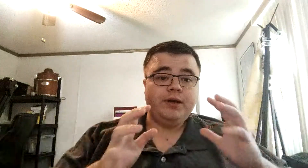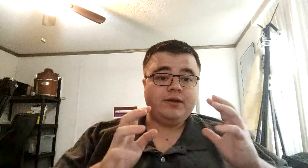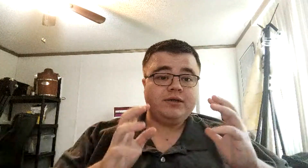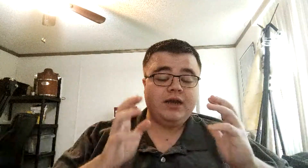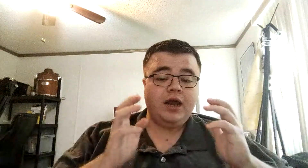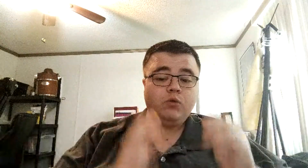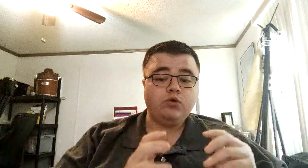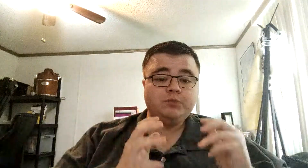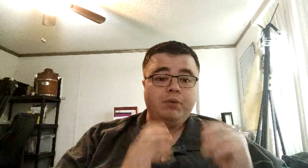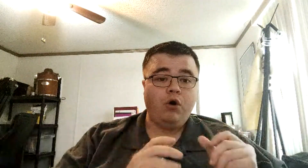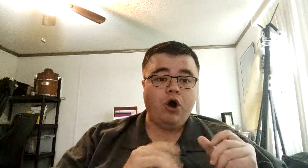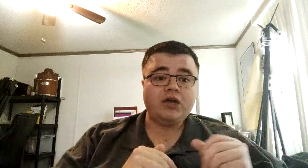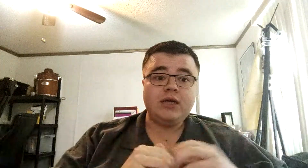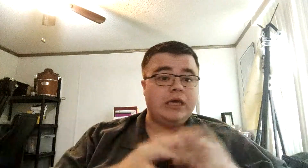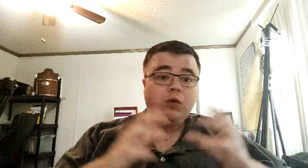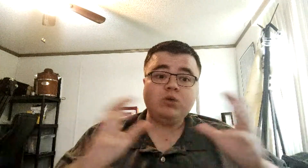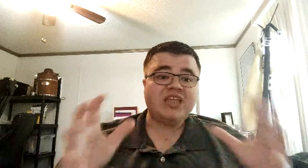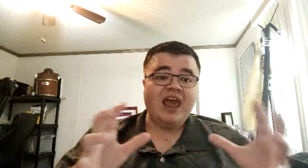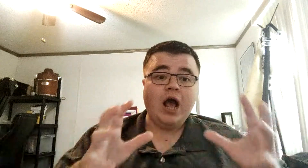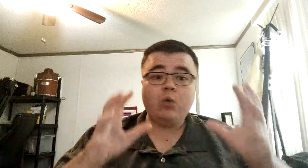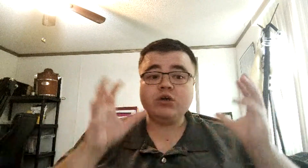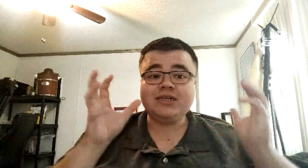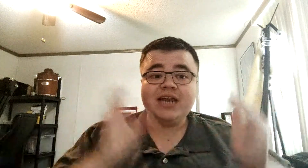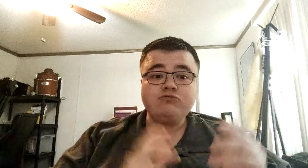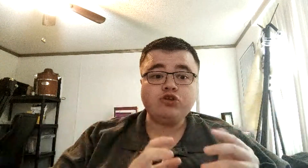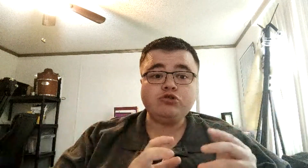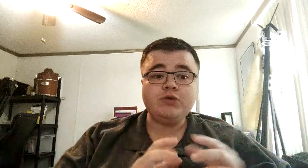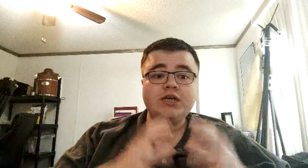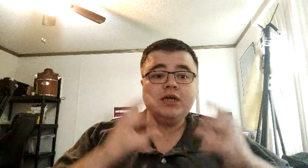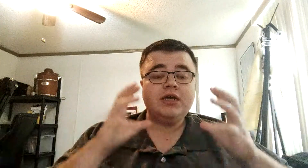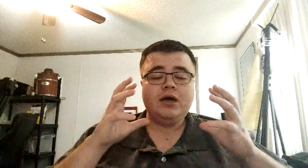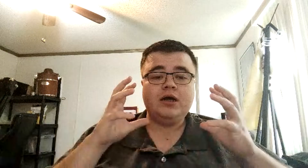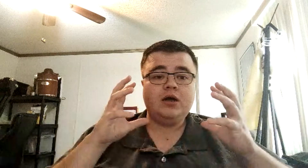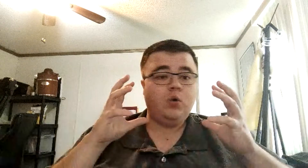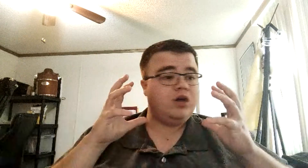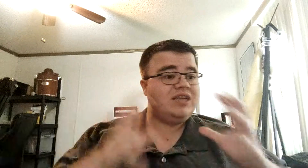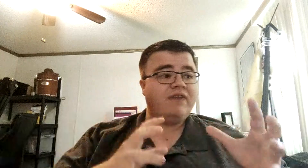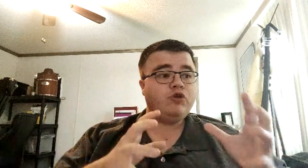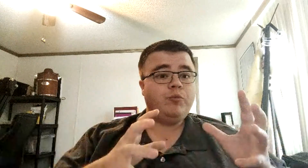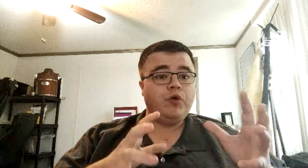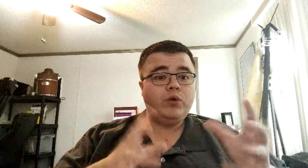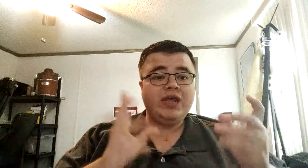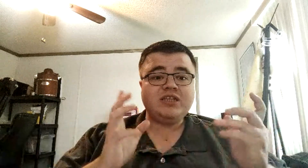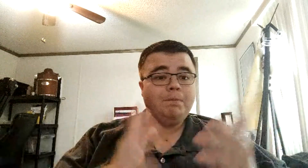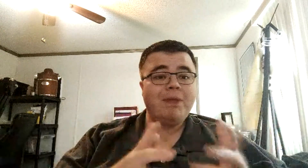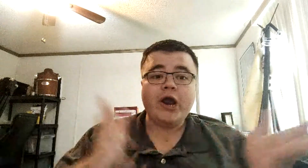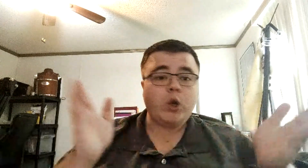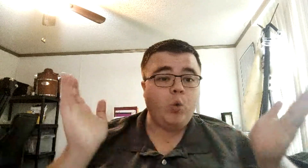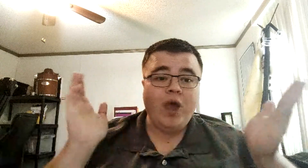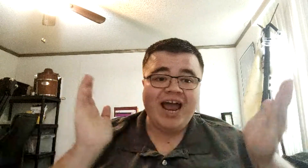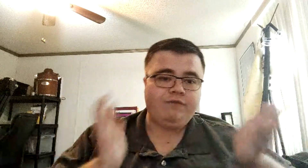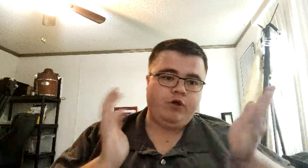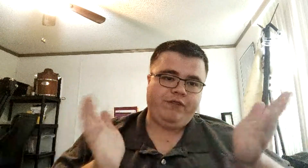the Edward's part, he was allowed with deaf children or deaf community to marry whoever they